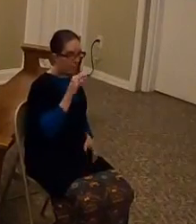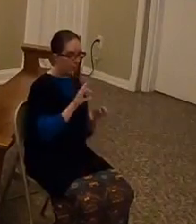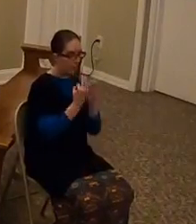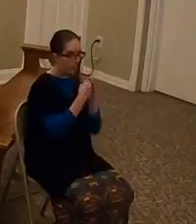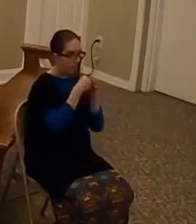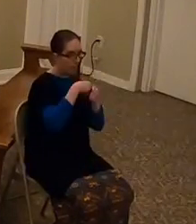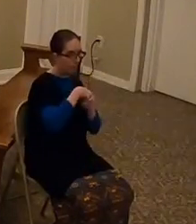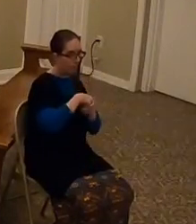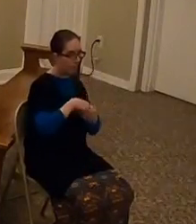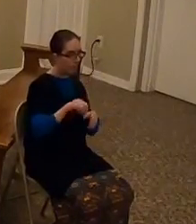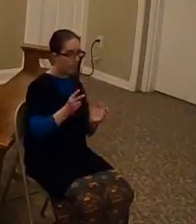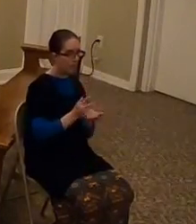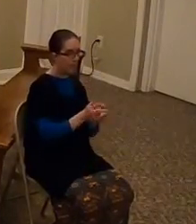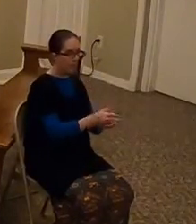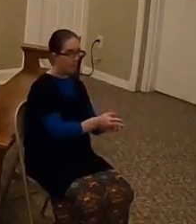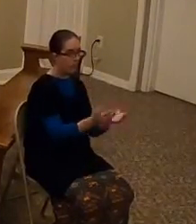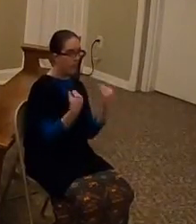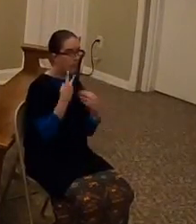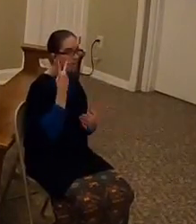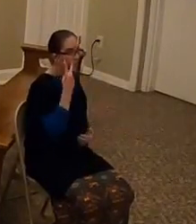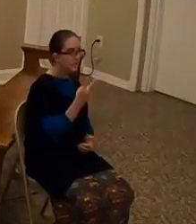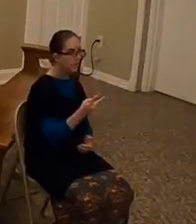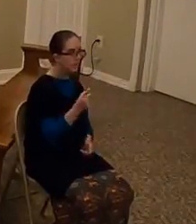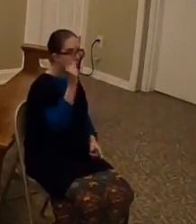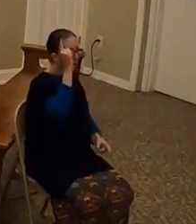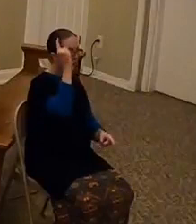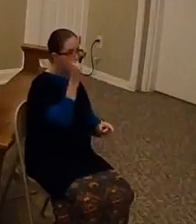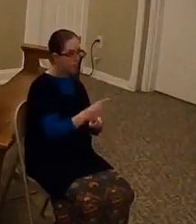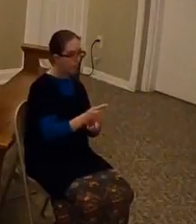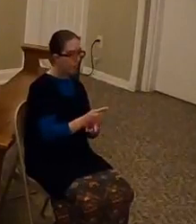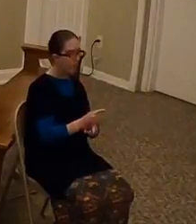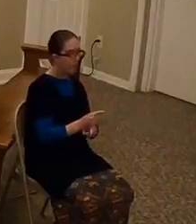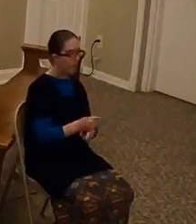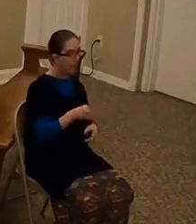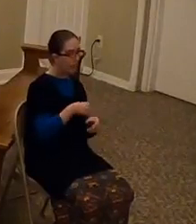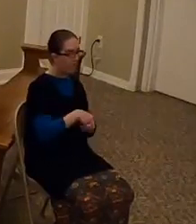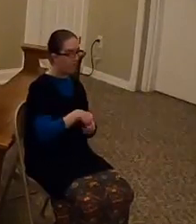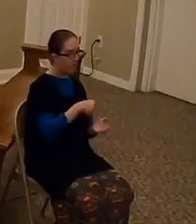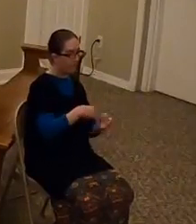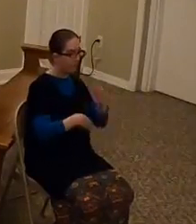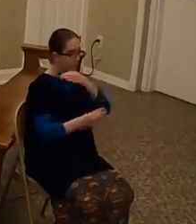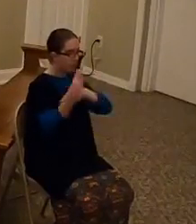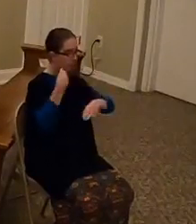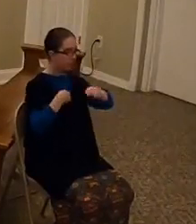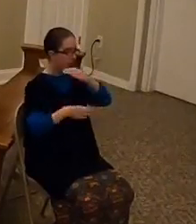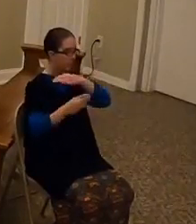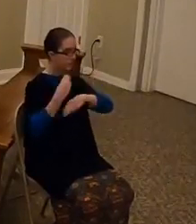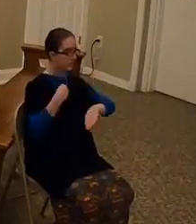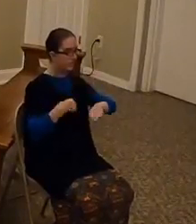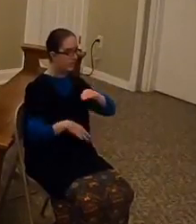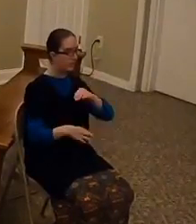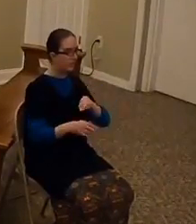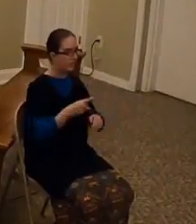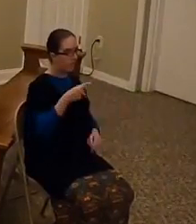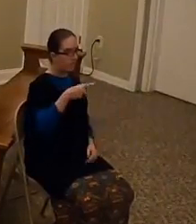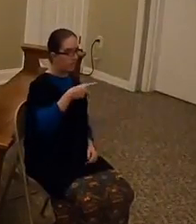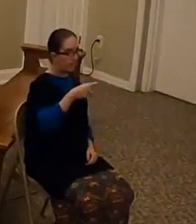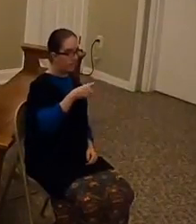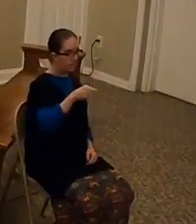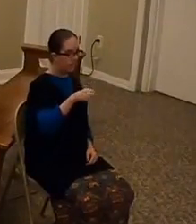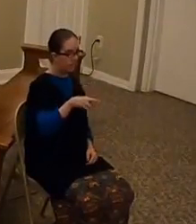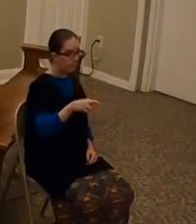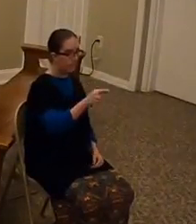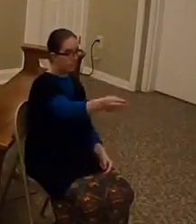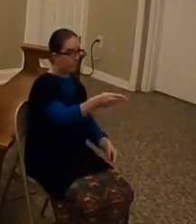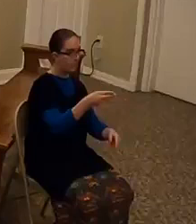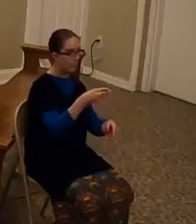house into the ark, for thee have I seen righteous before me in this generation. Peter also referred to